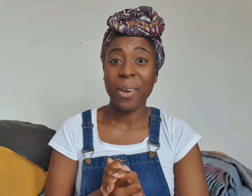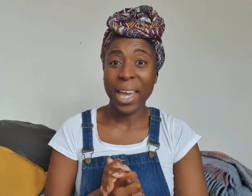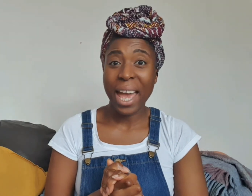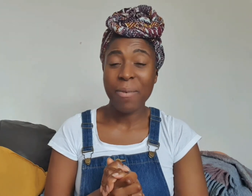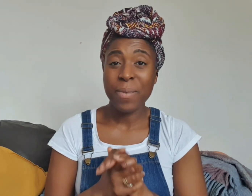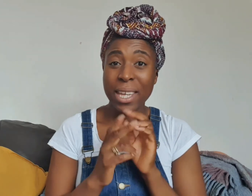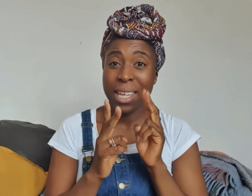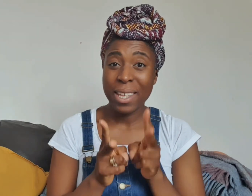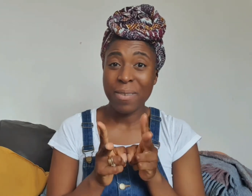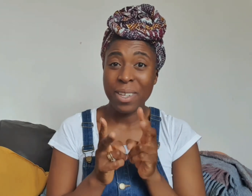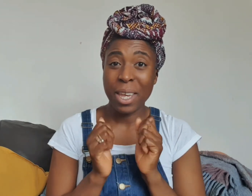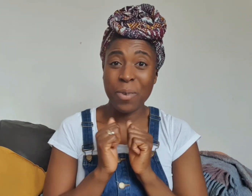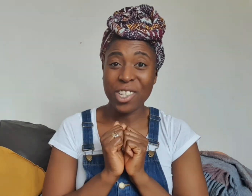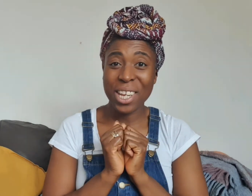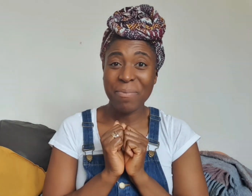Okay, keep watching.